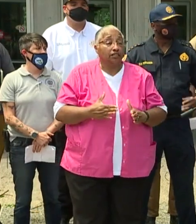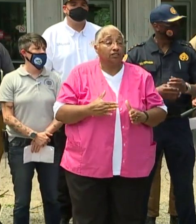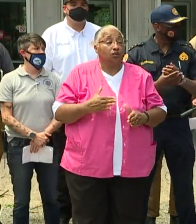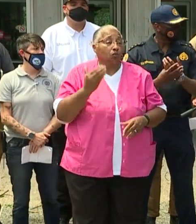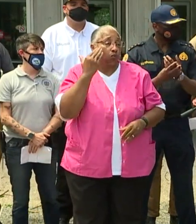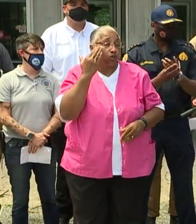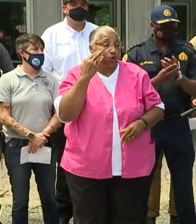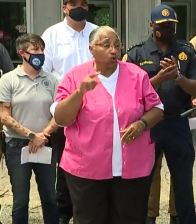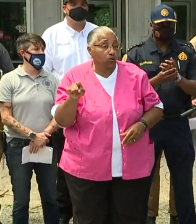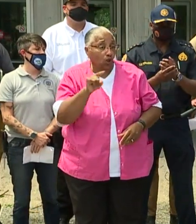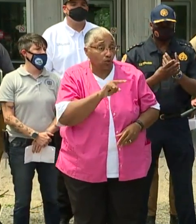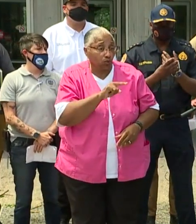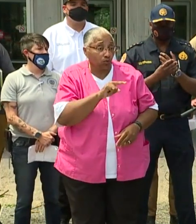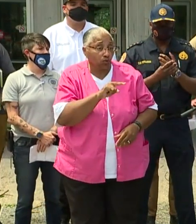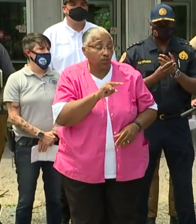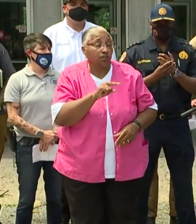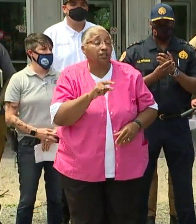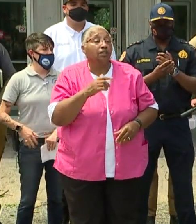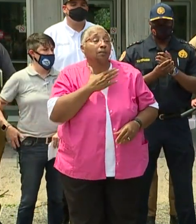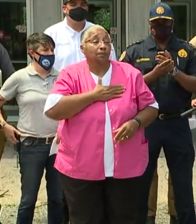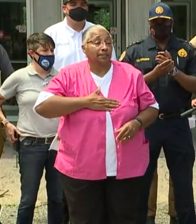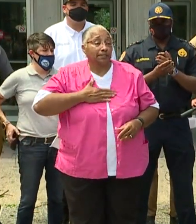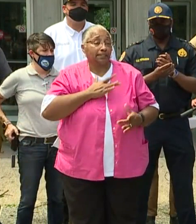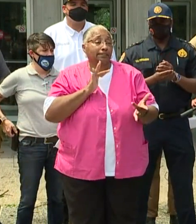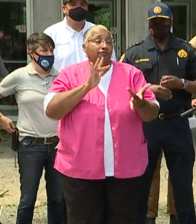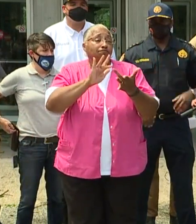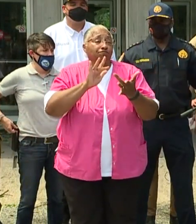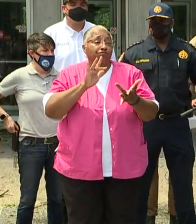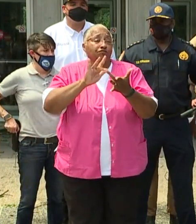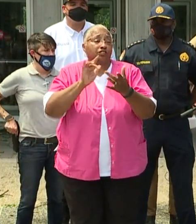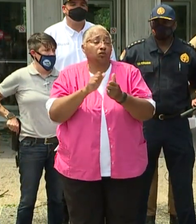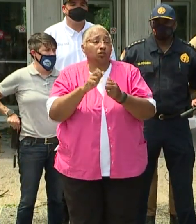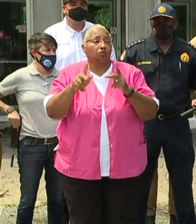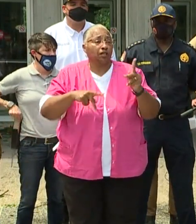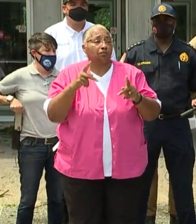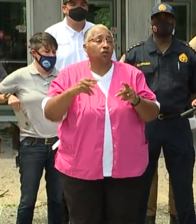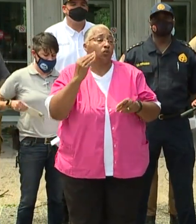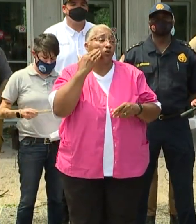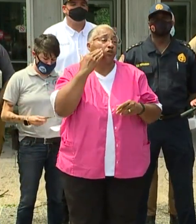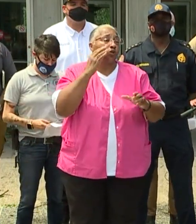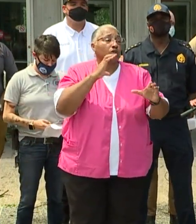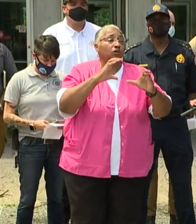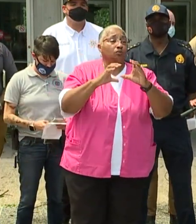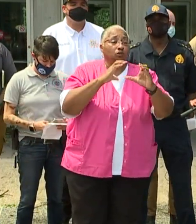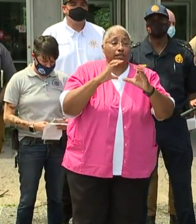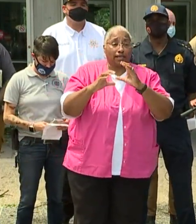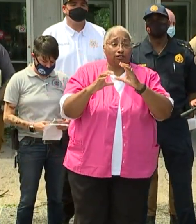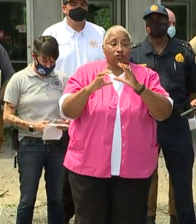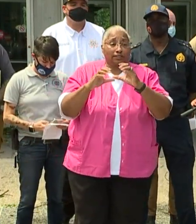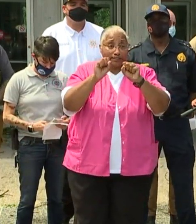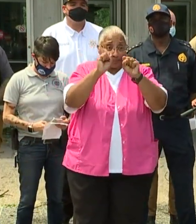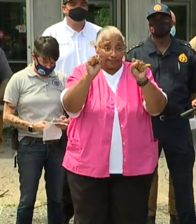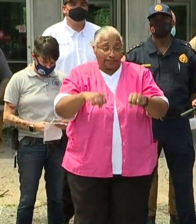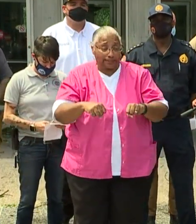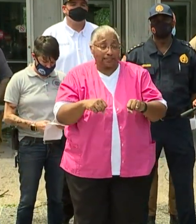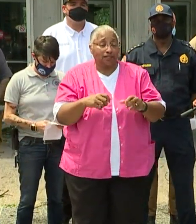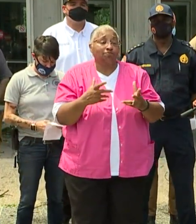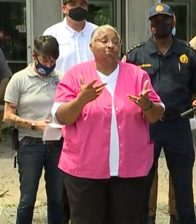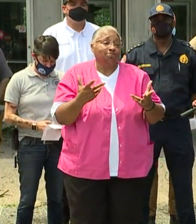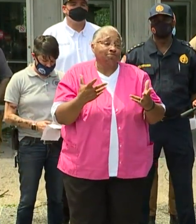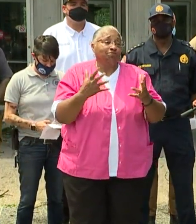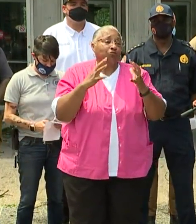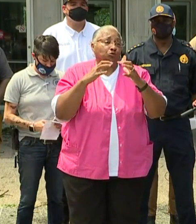well. Reach out if you can. We know that, again, communications have been compromised. But one thing that we